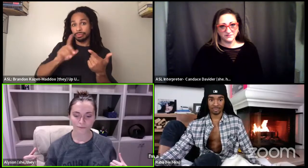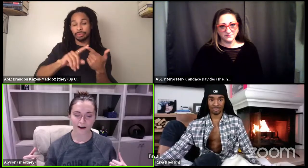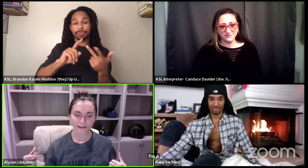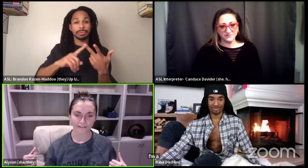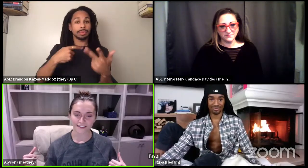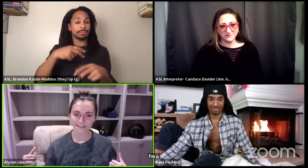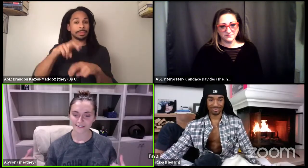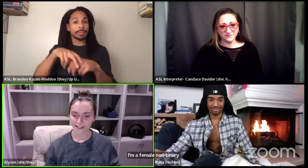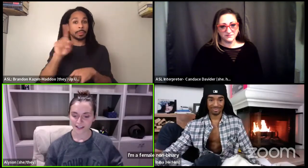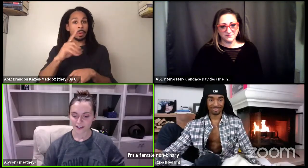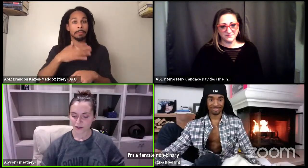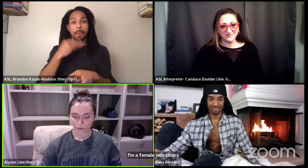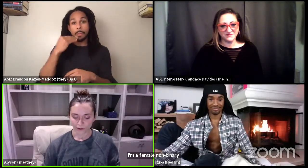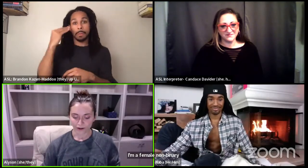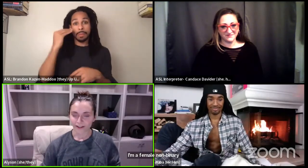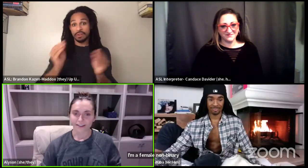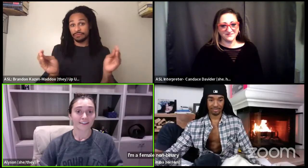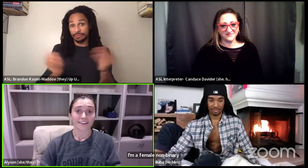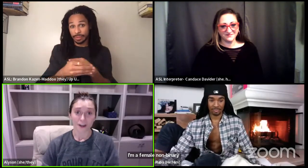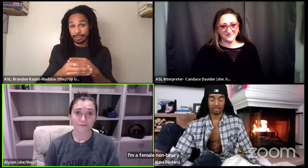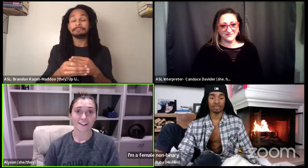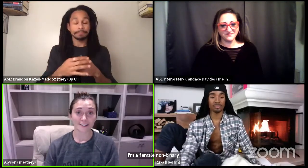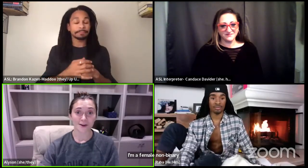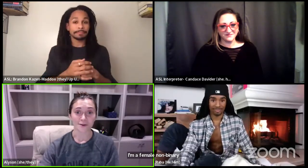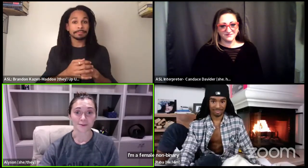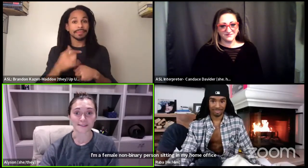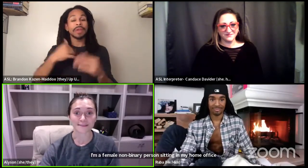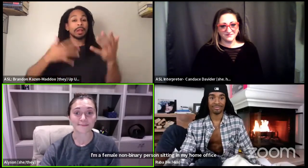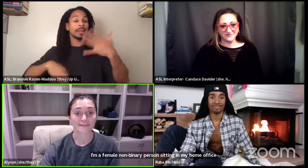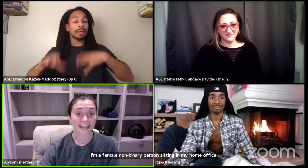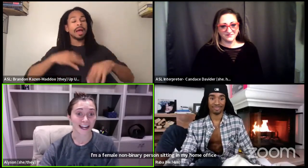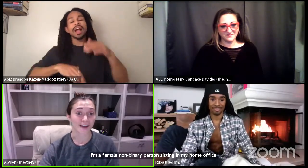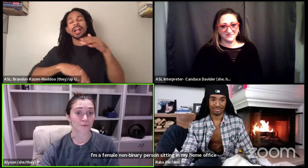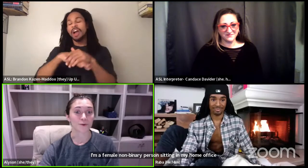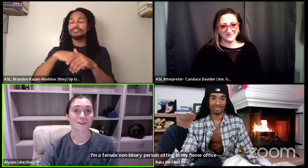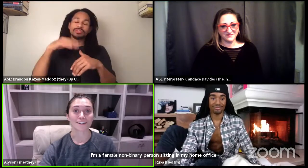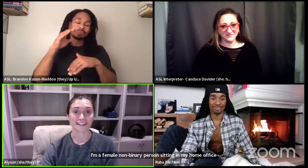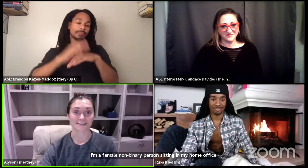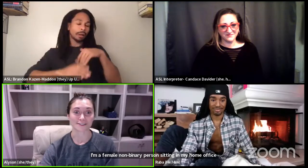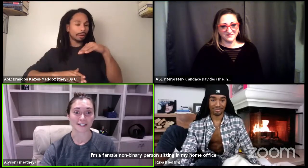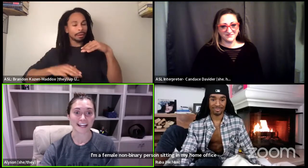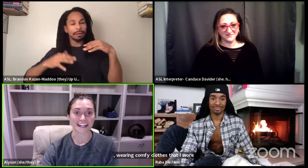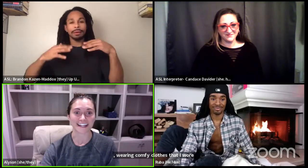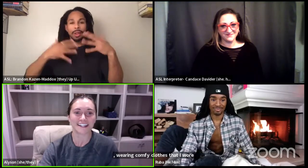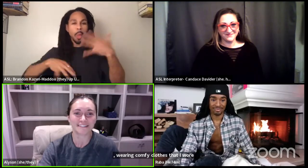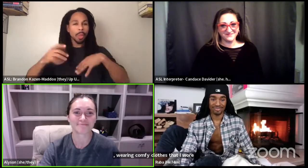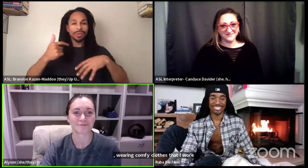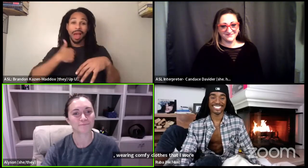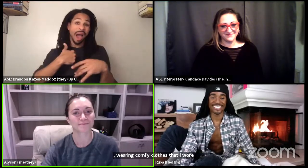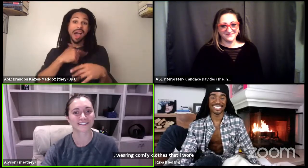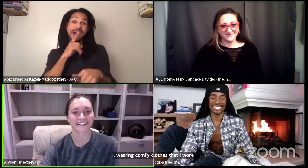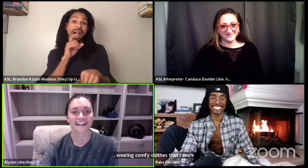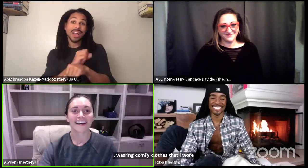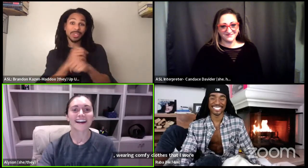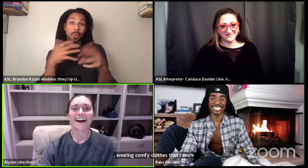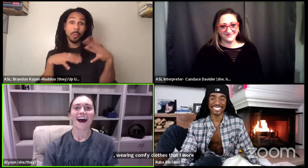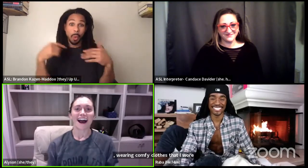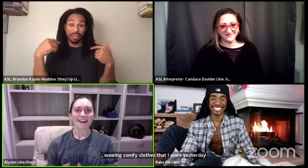my home office wearing comfy clothes that I wore yesterday.